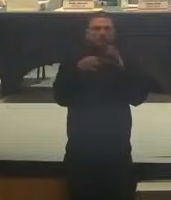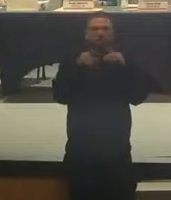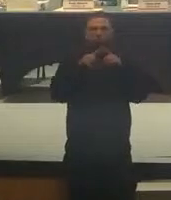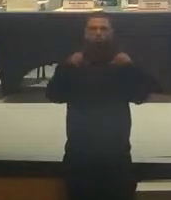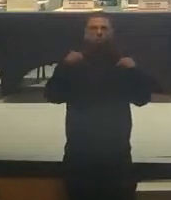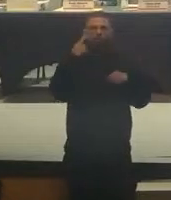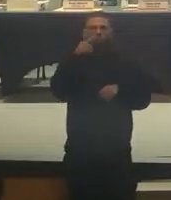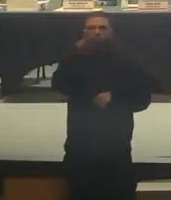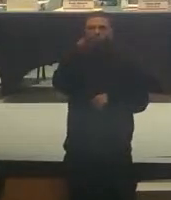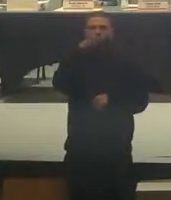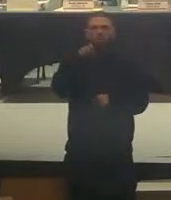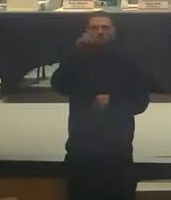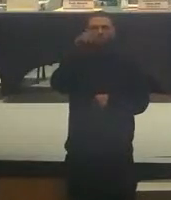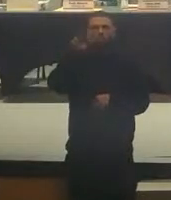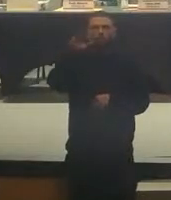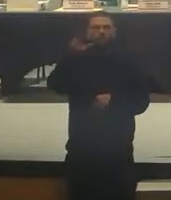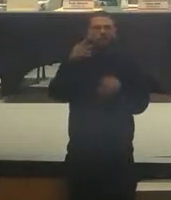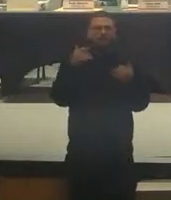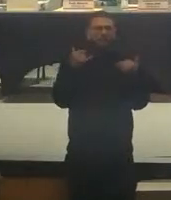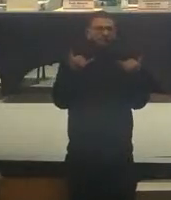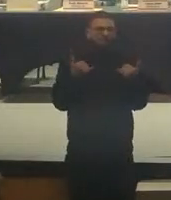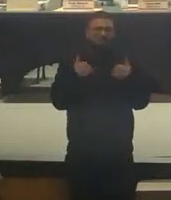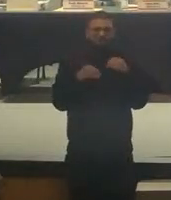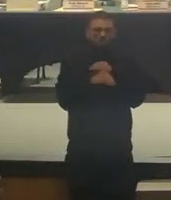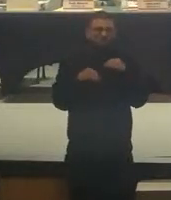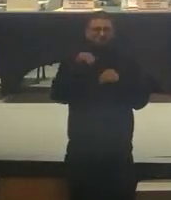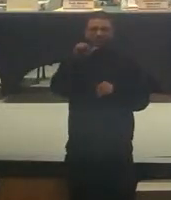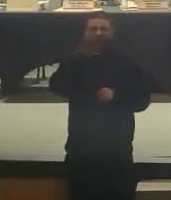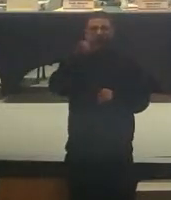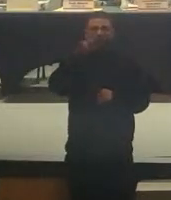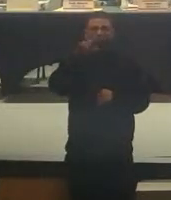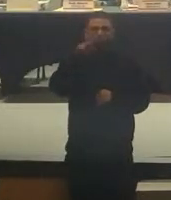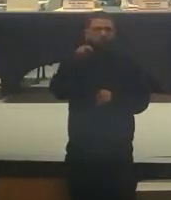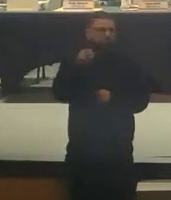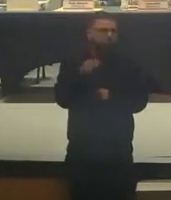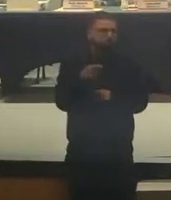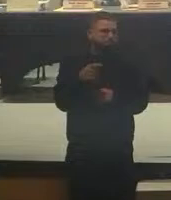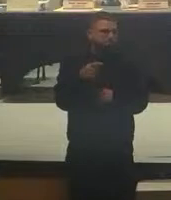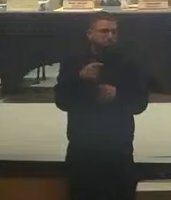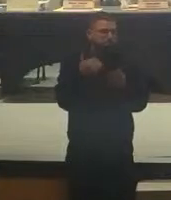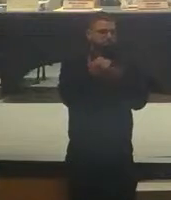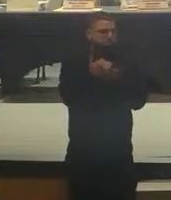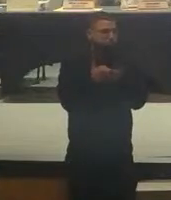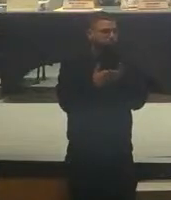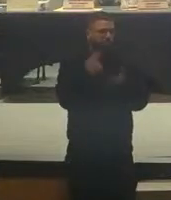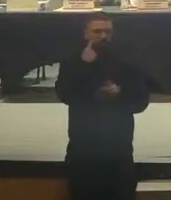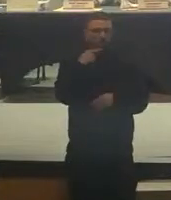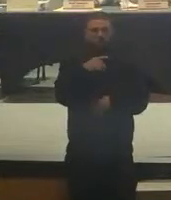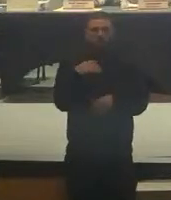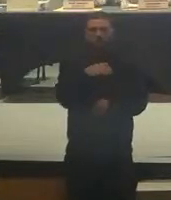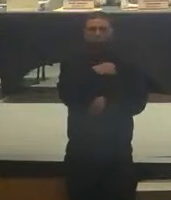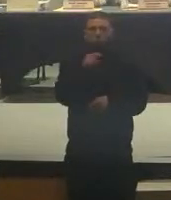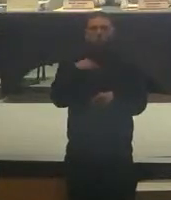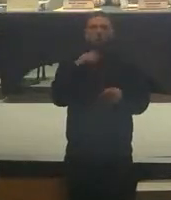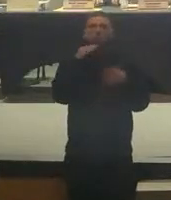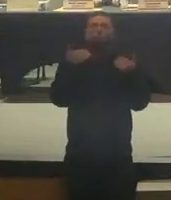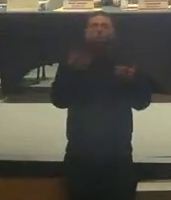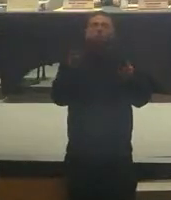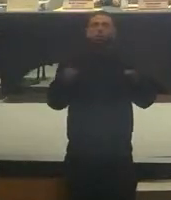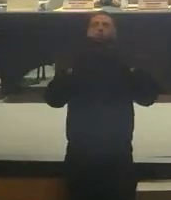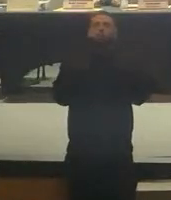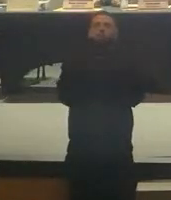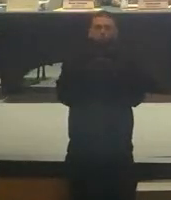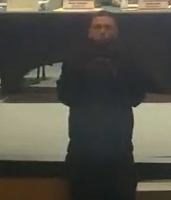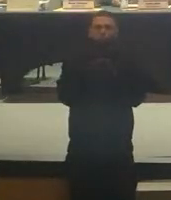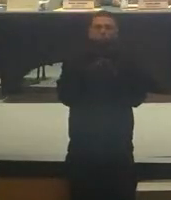2.03, and there are no action items required of the commission. Therefore, I will go ahead and close out agenda item